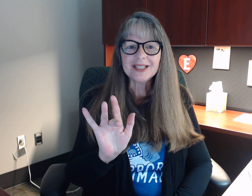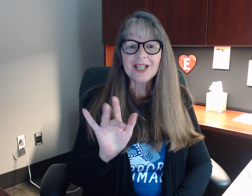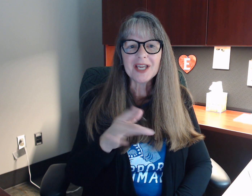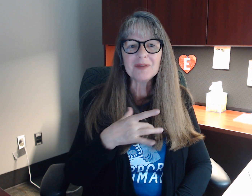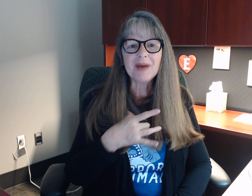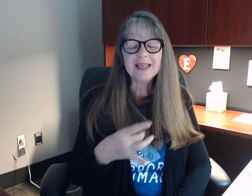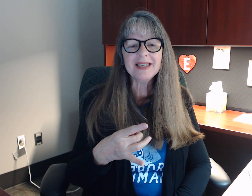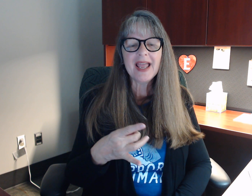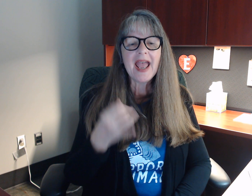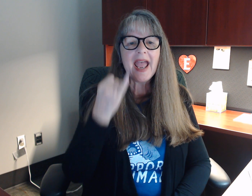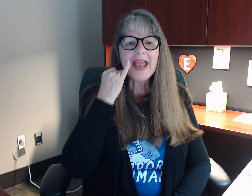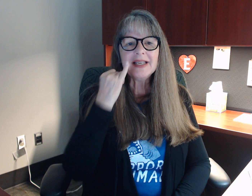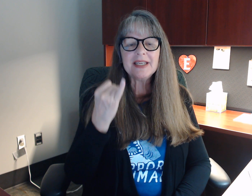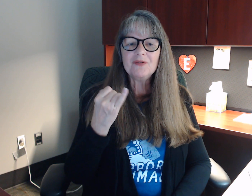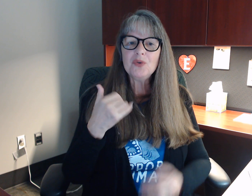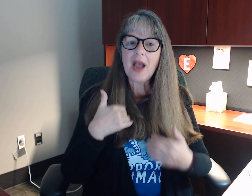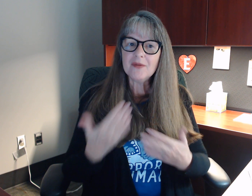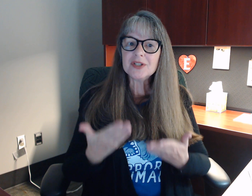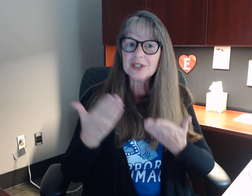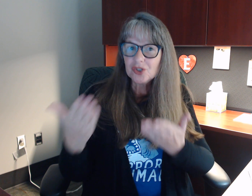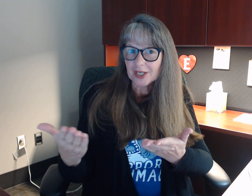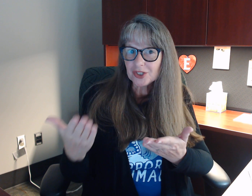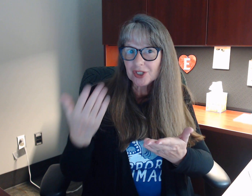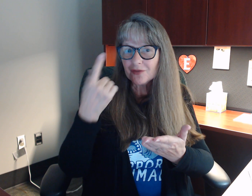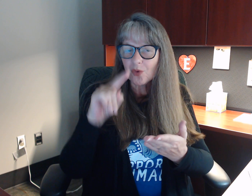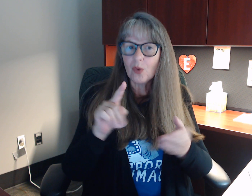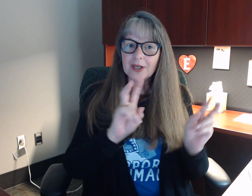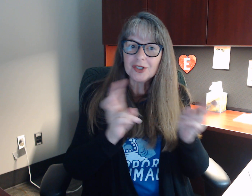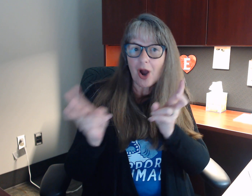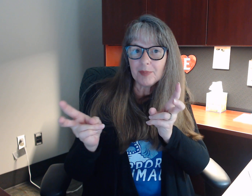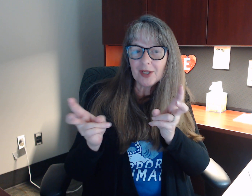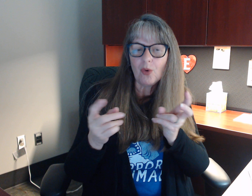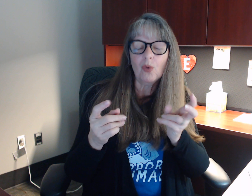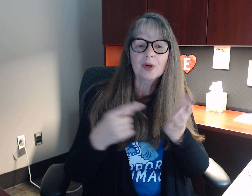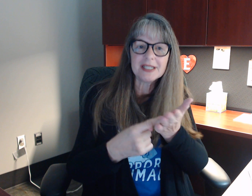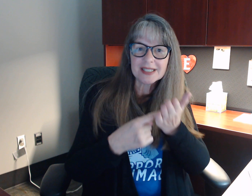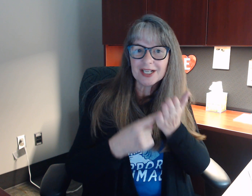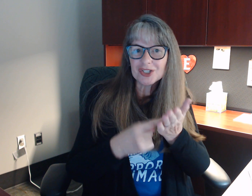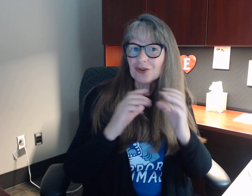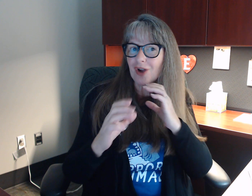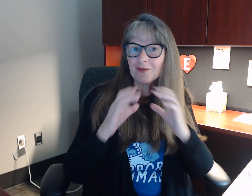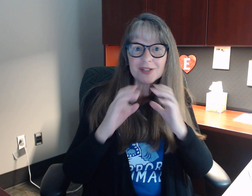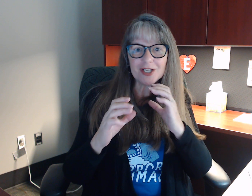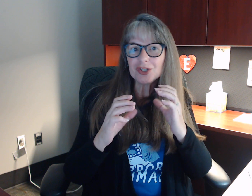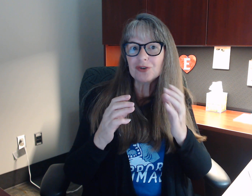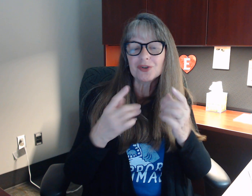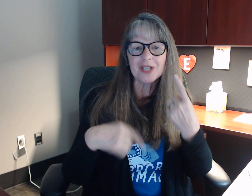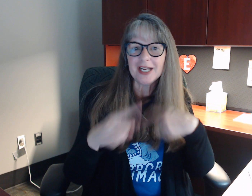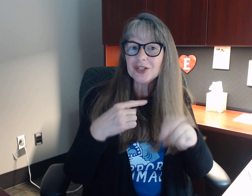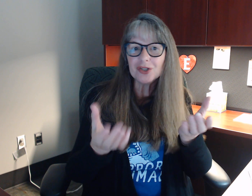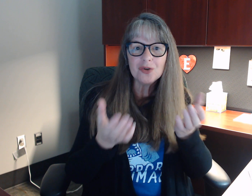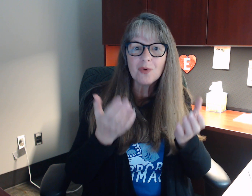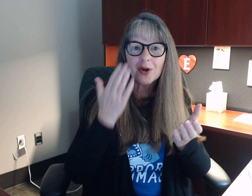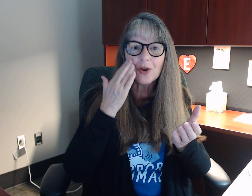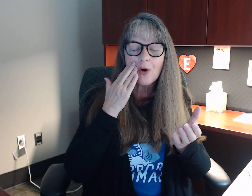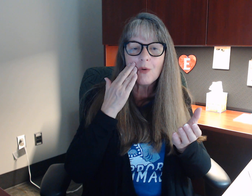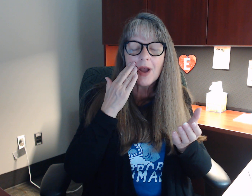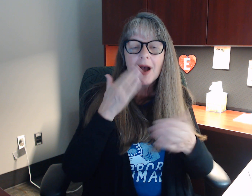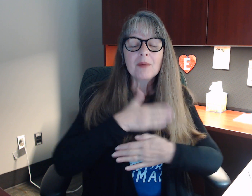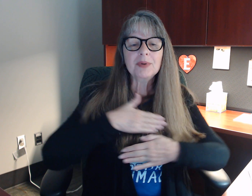like button. And if you have a suggestion for a topic or a discussion or conversation or signs that you want to know,